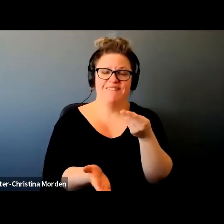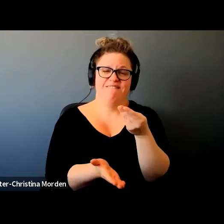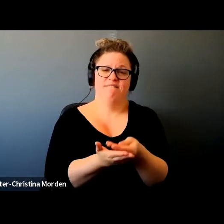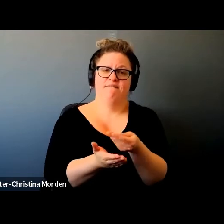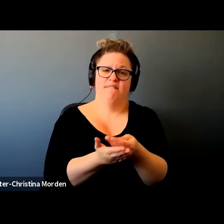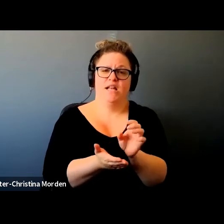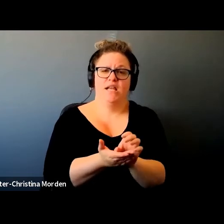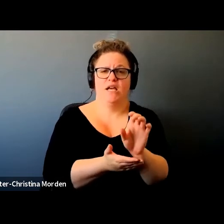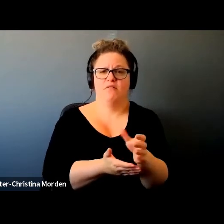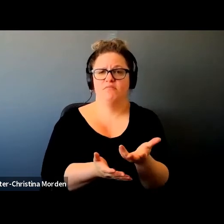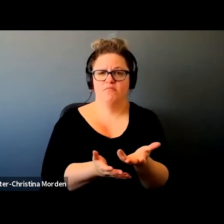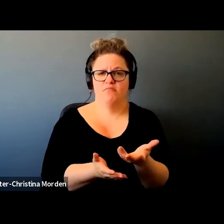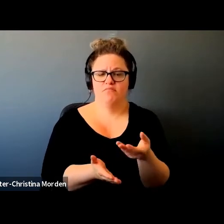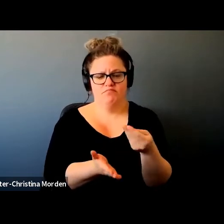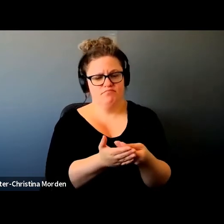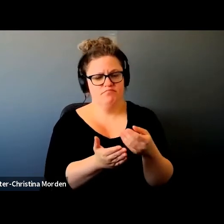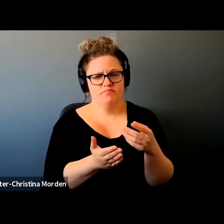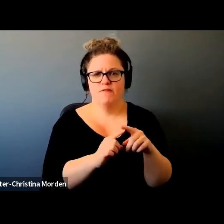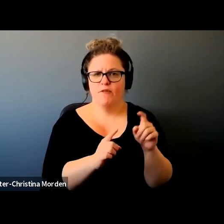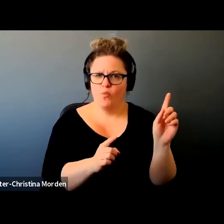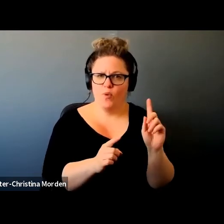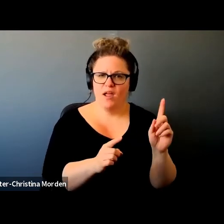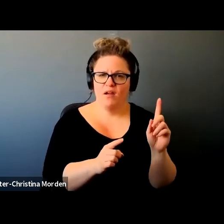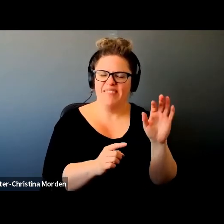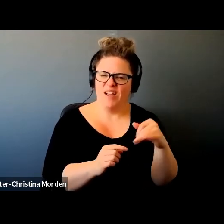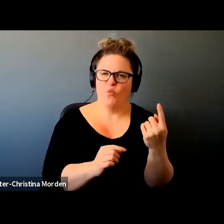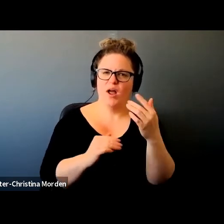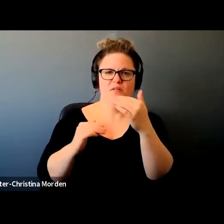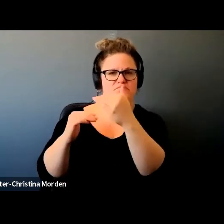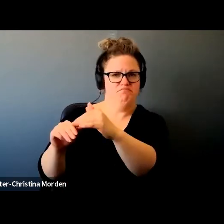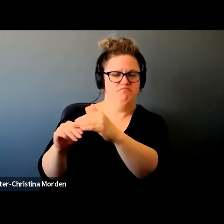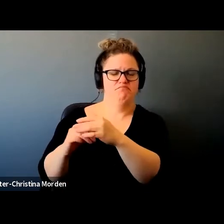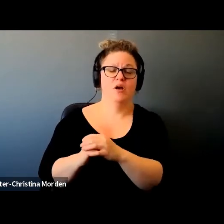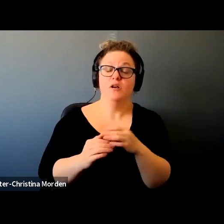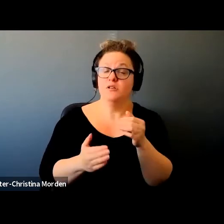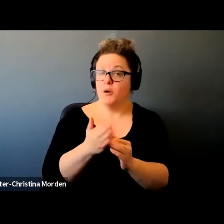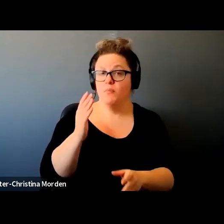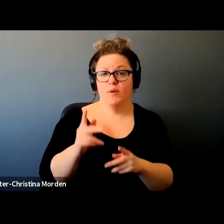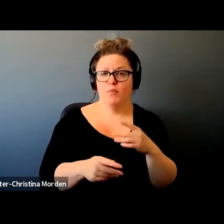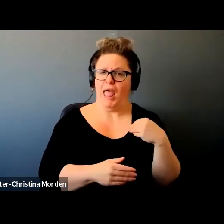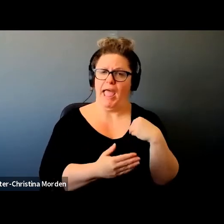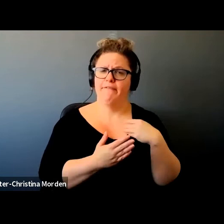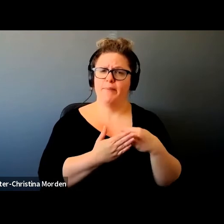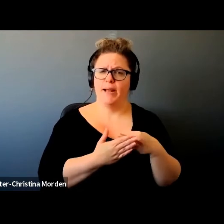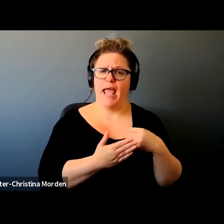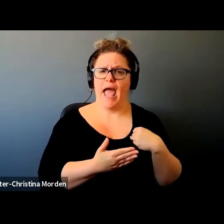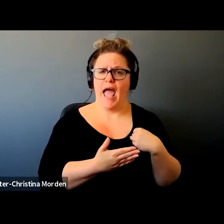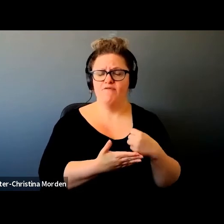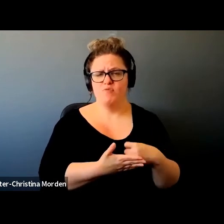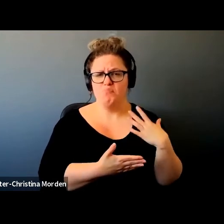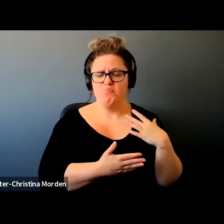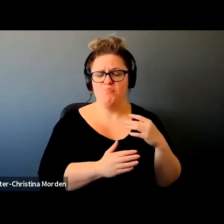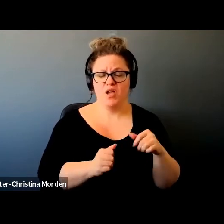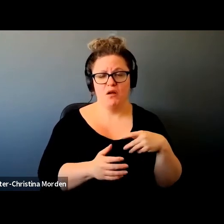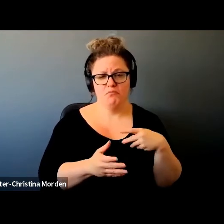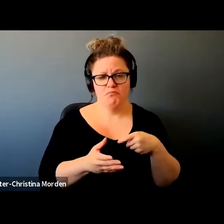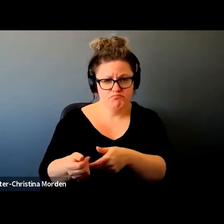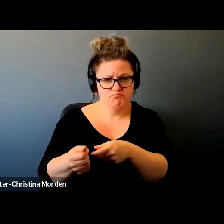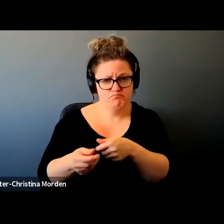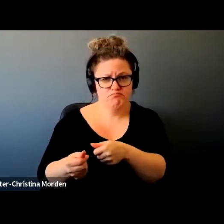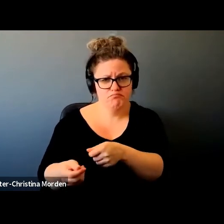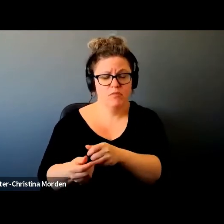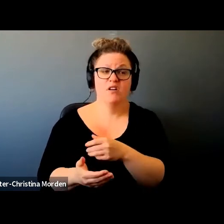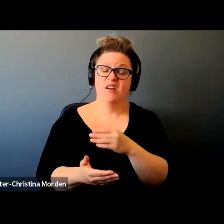art? Some people are independently wealthy. Some people work and use their own savings to fund their art. Some people